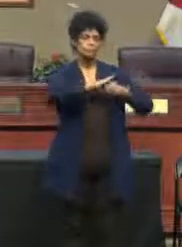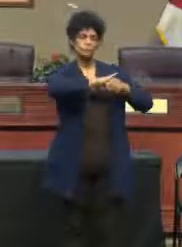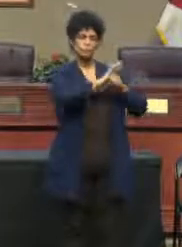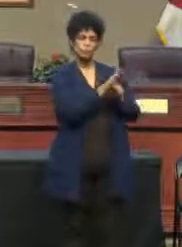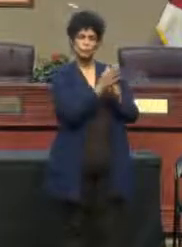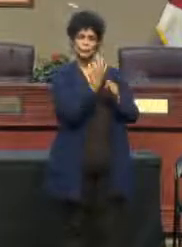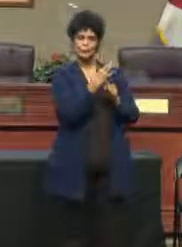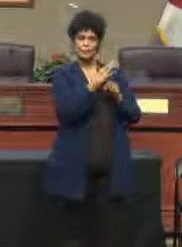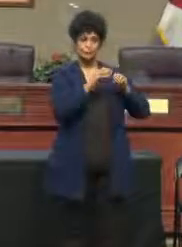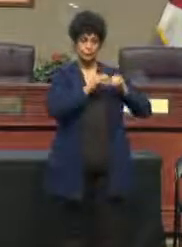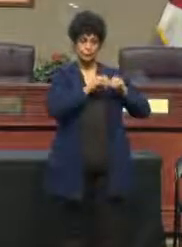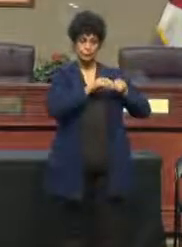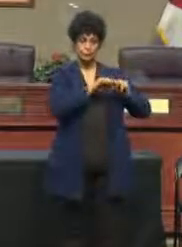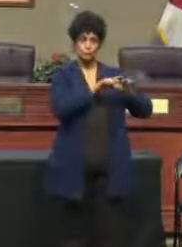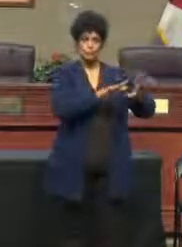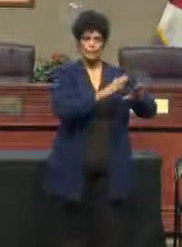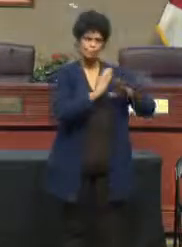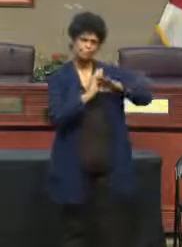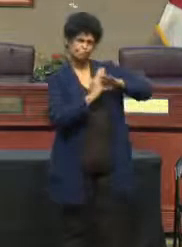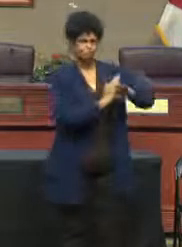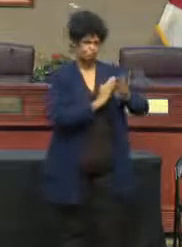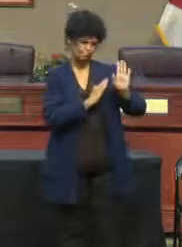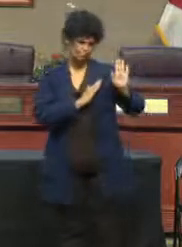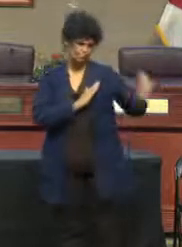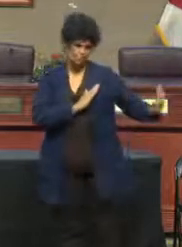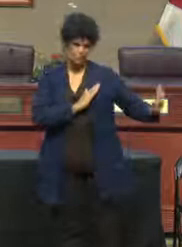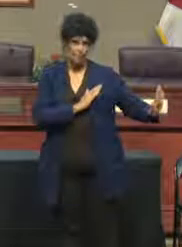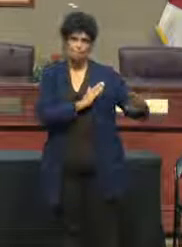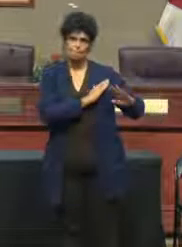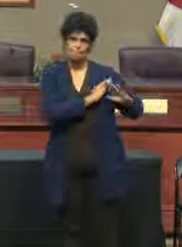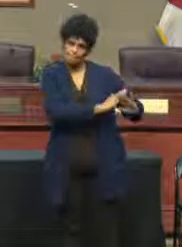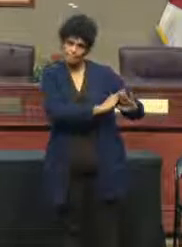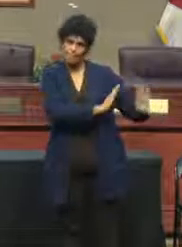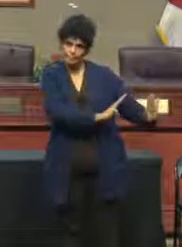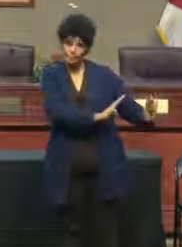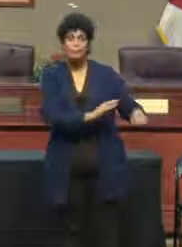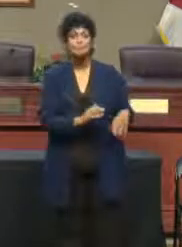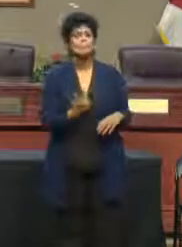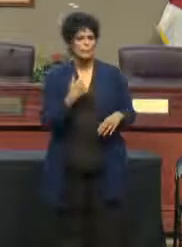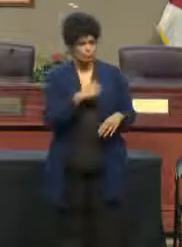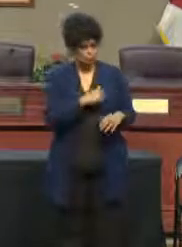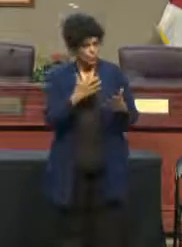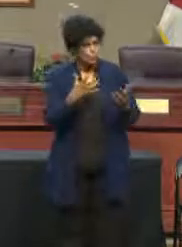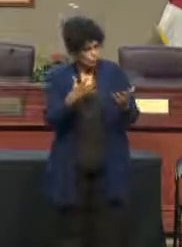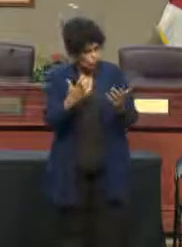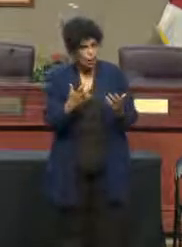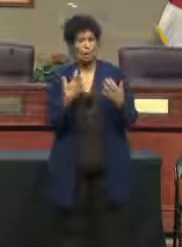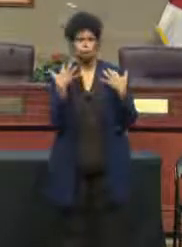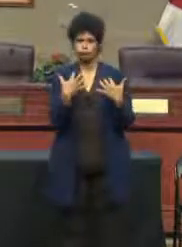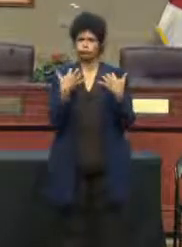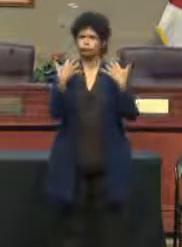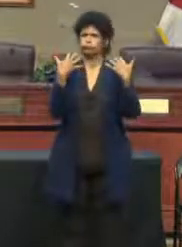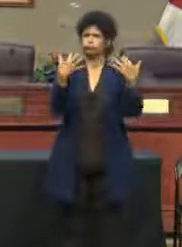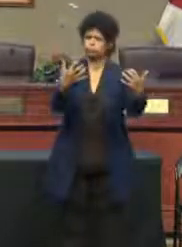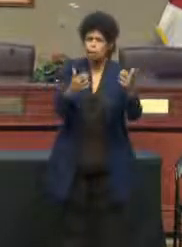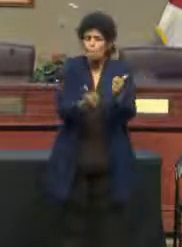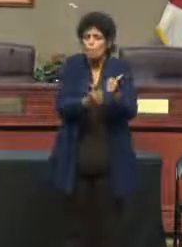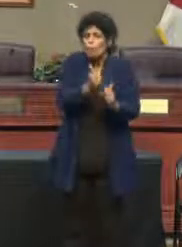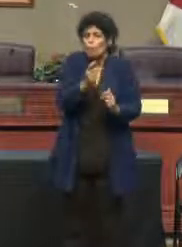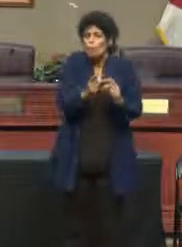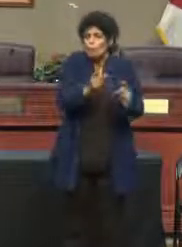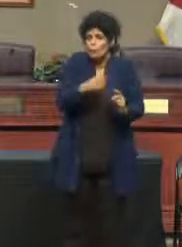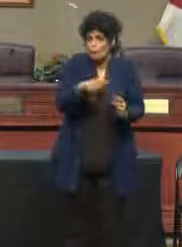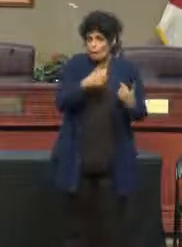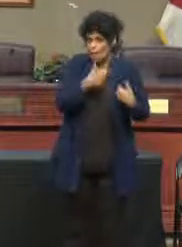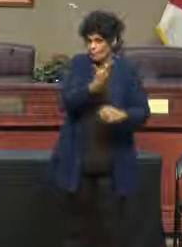virus within our community as we endeavor to work towards achieving herd immunity. Number two,